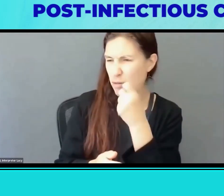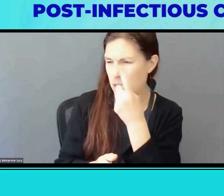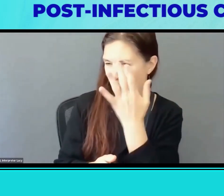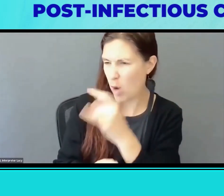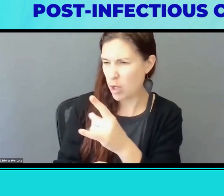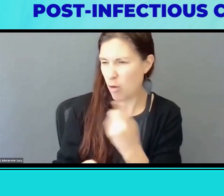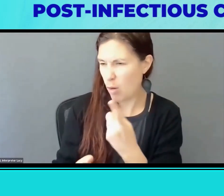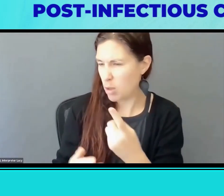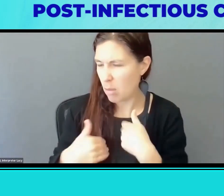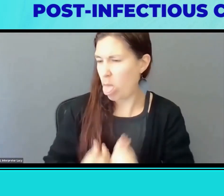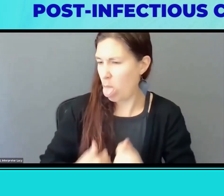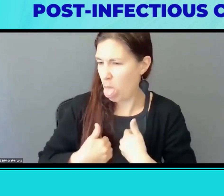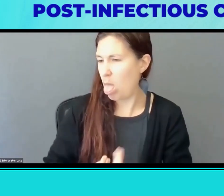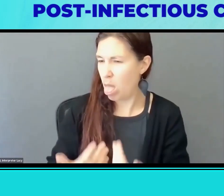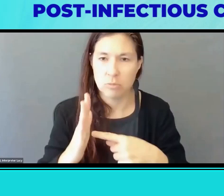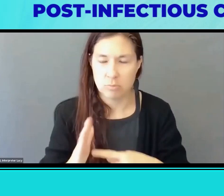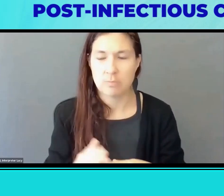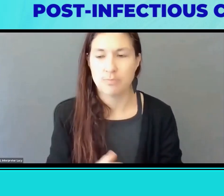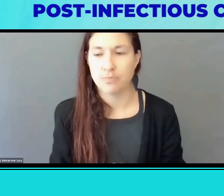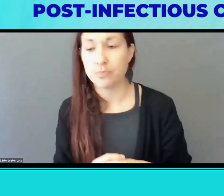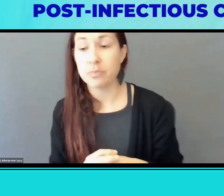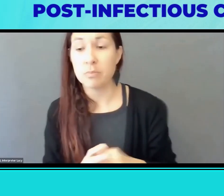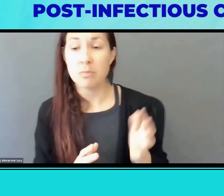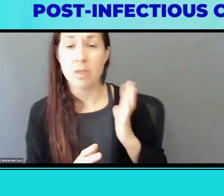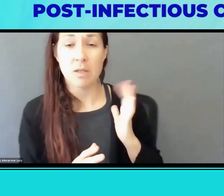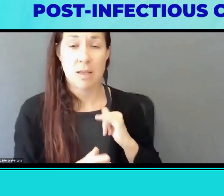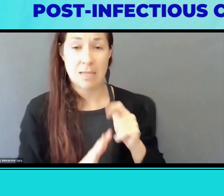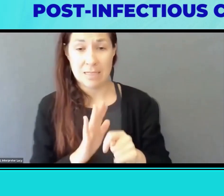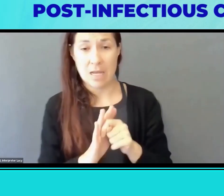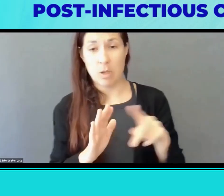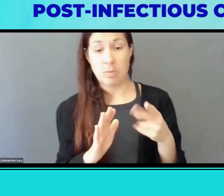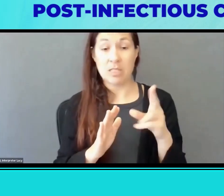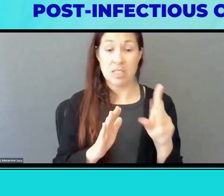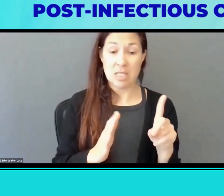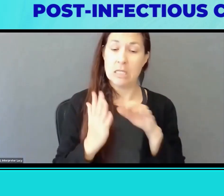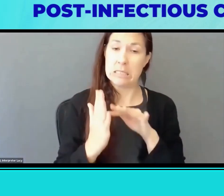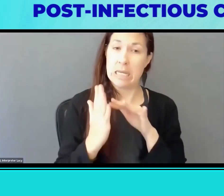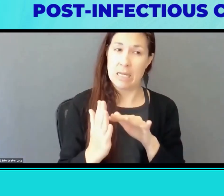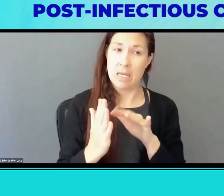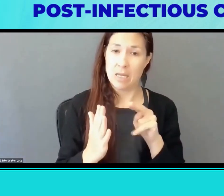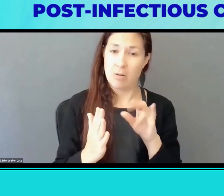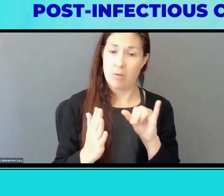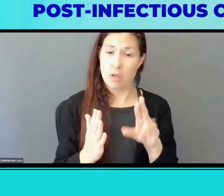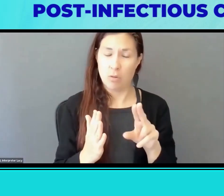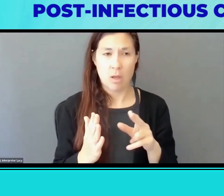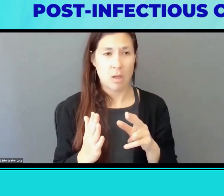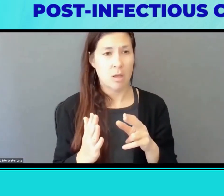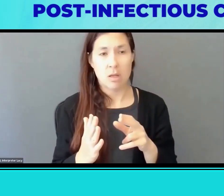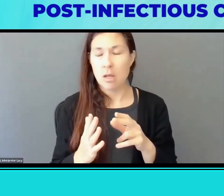ME Action for health justice for people with ME/CFS. Welcome, Claudia.